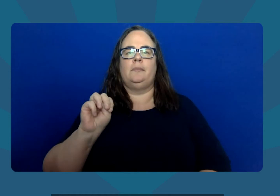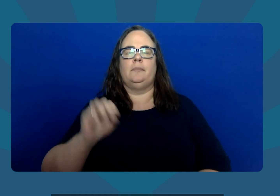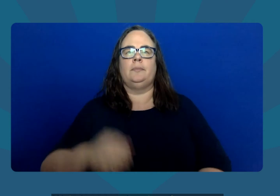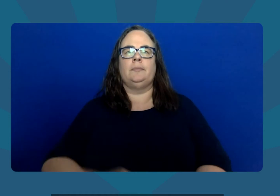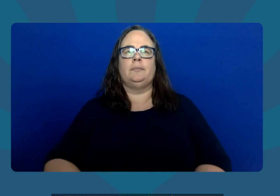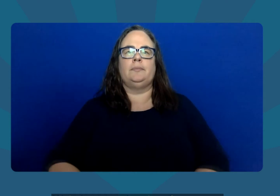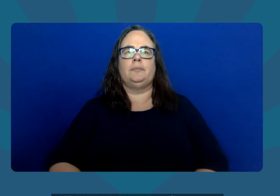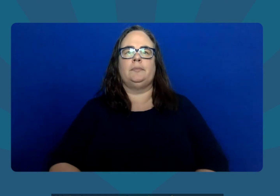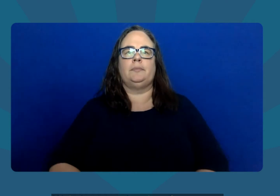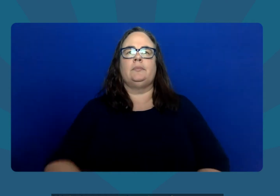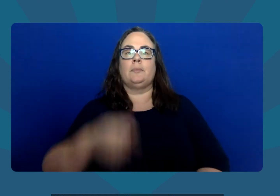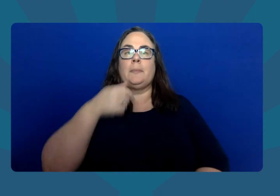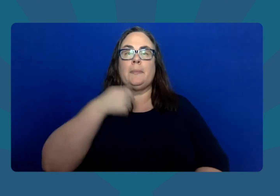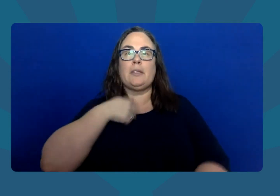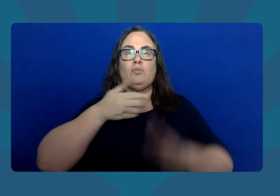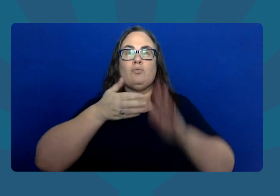www.janalynn4az.com.